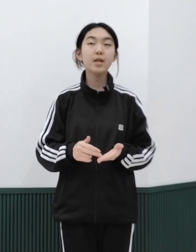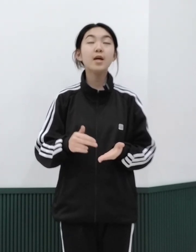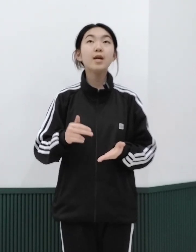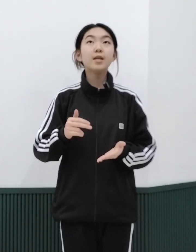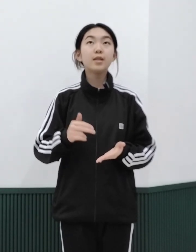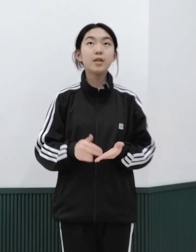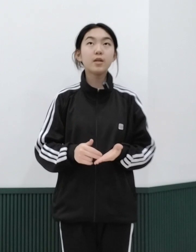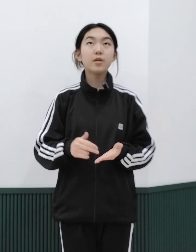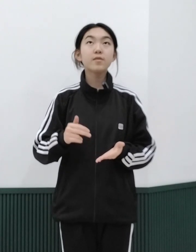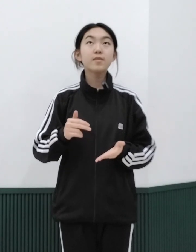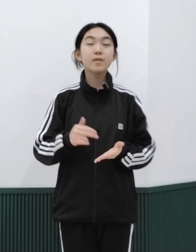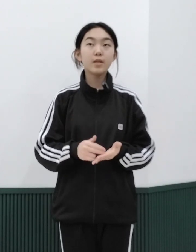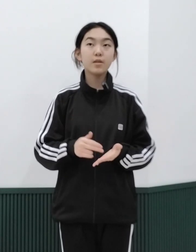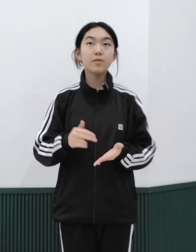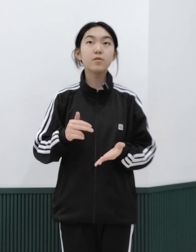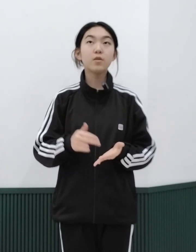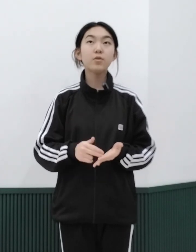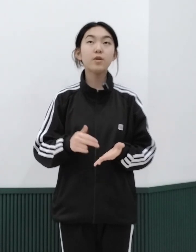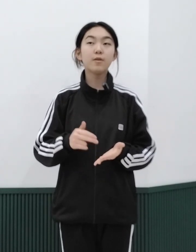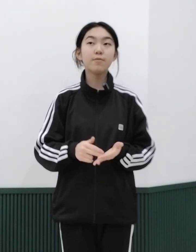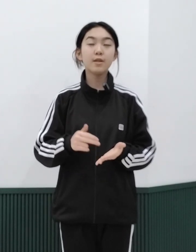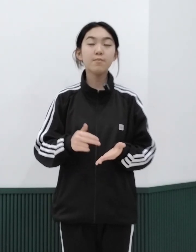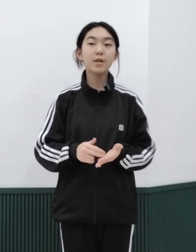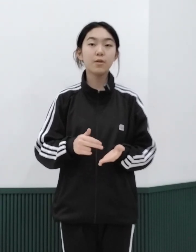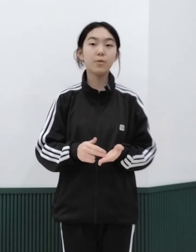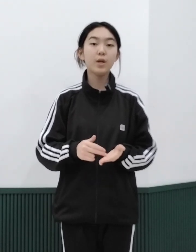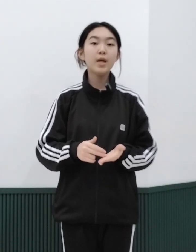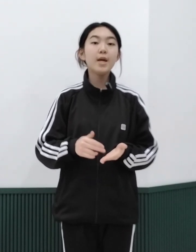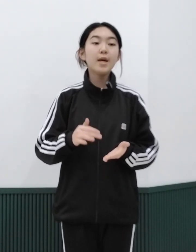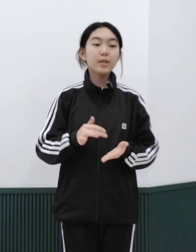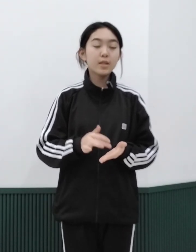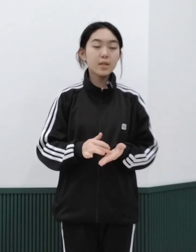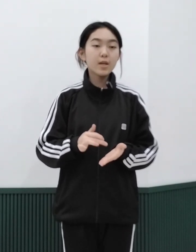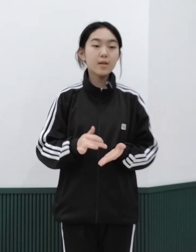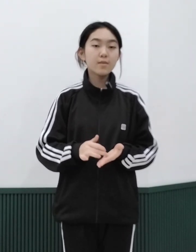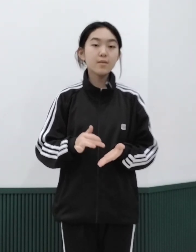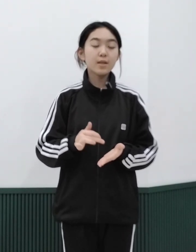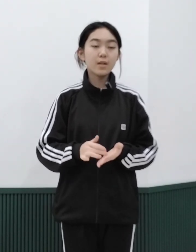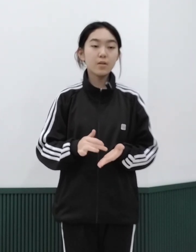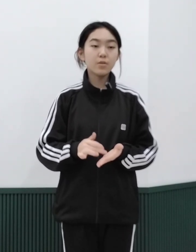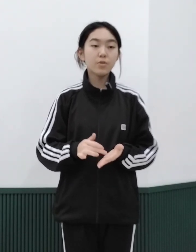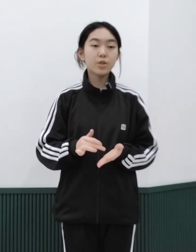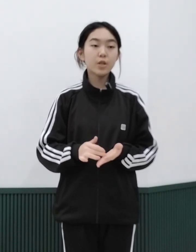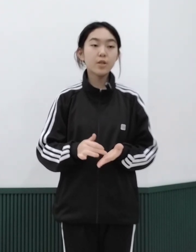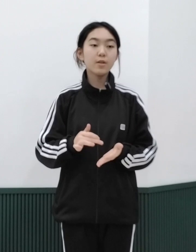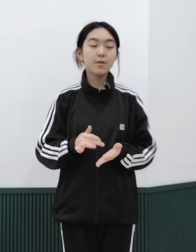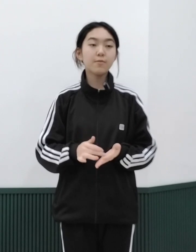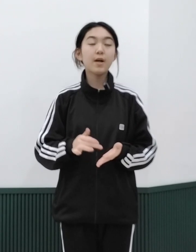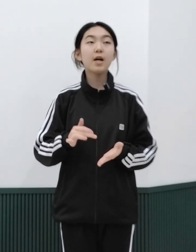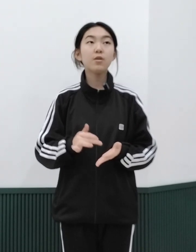there's no of him at all. He hasn't got a notion of how